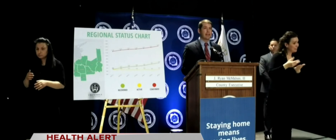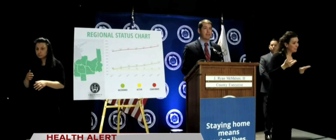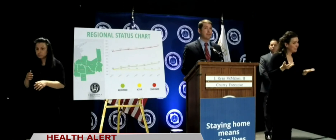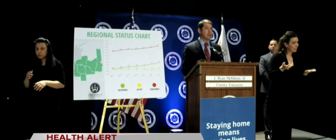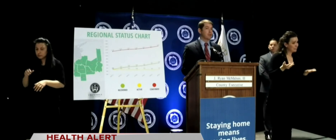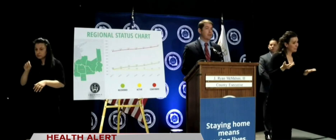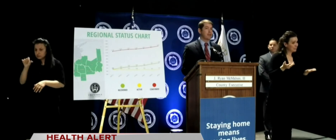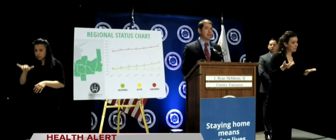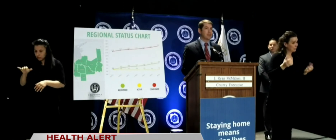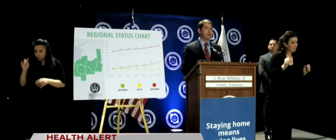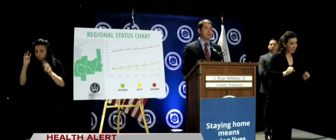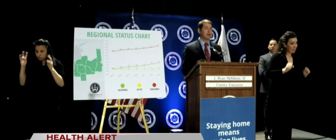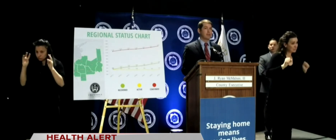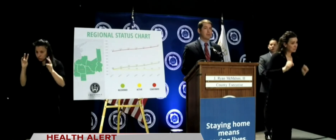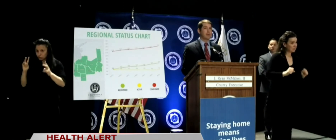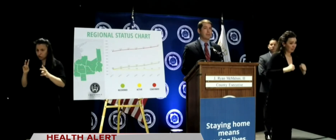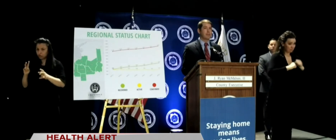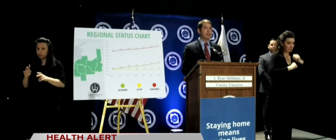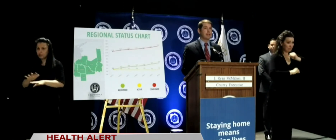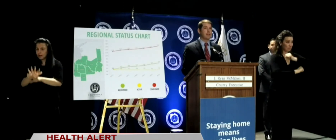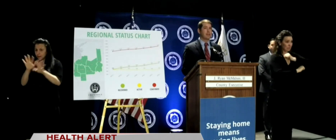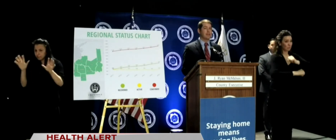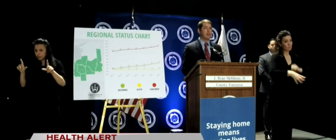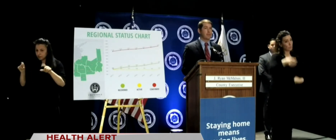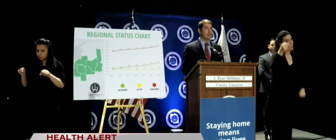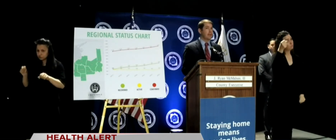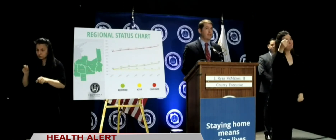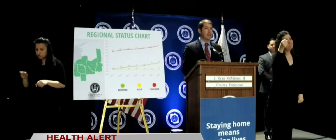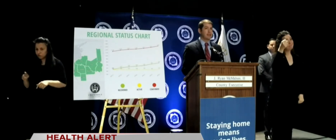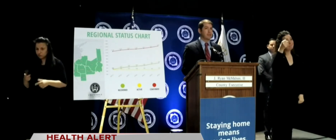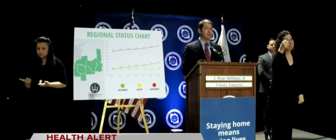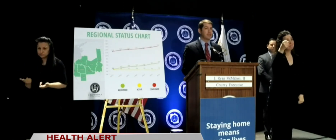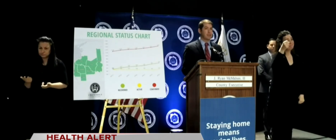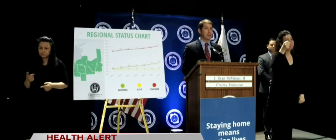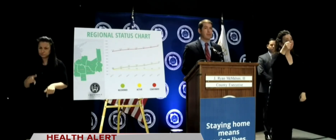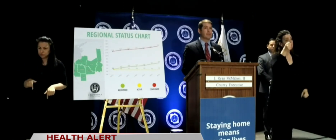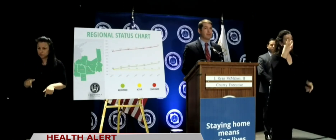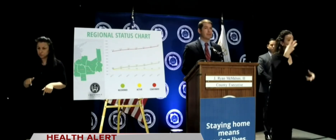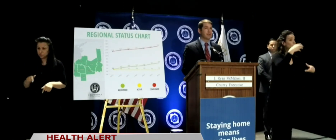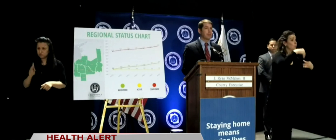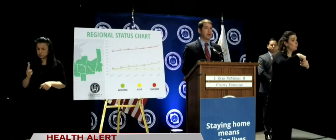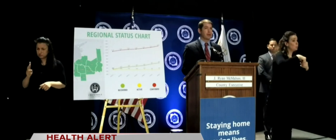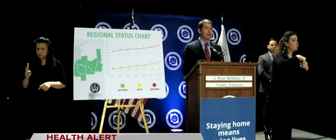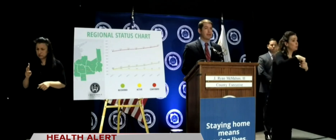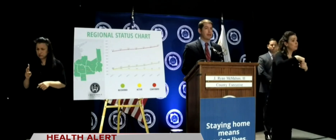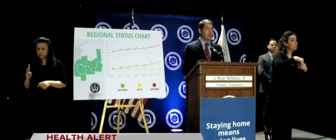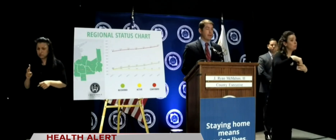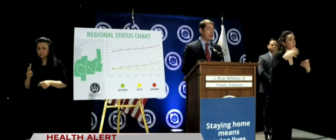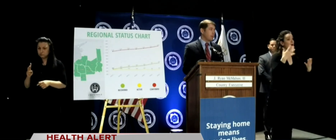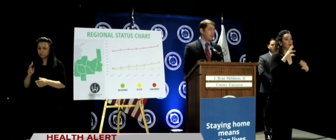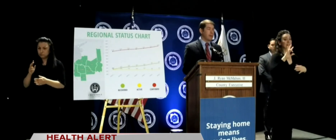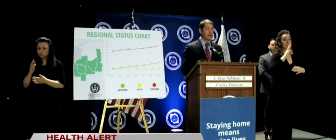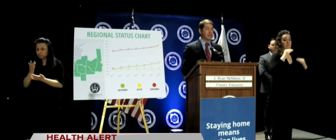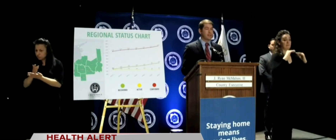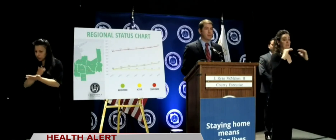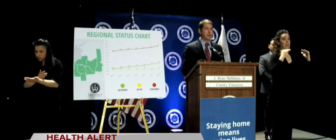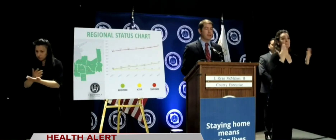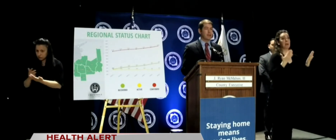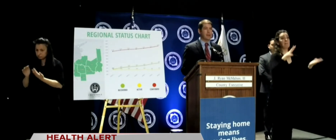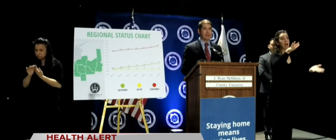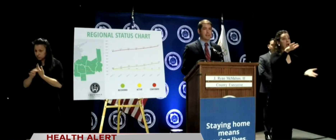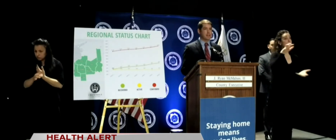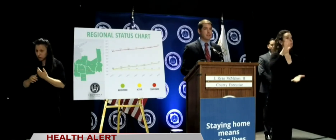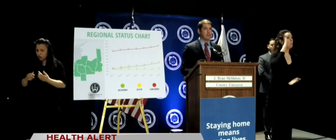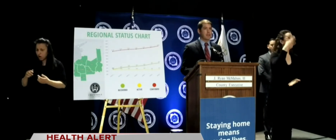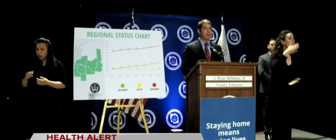likely that infrastructure projects are also going to be included within that phase, which is something we would certainly support. We have a number of projects, and we're